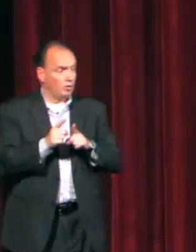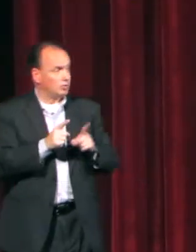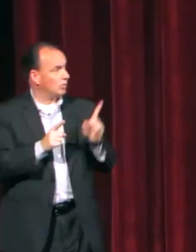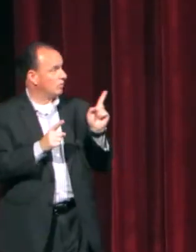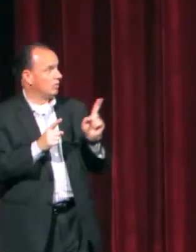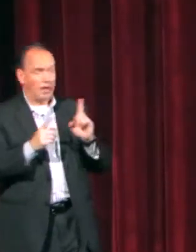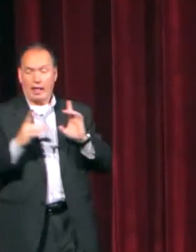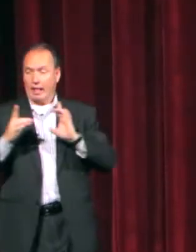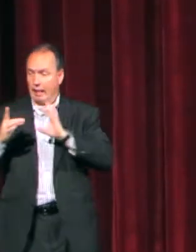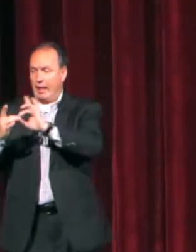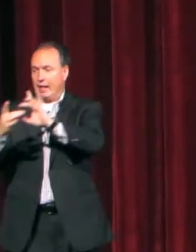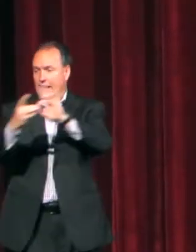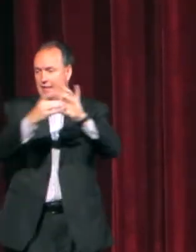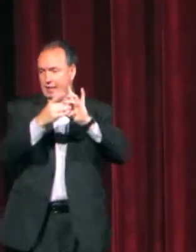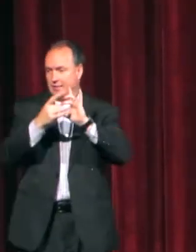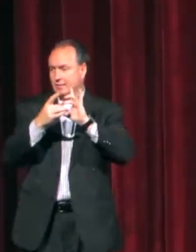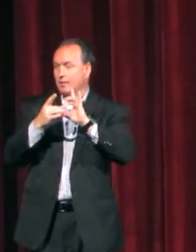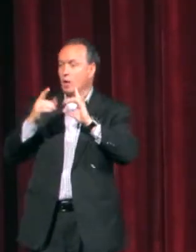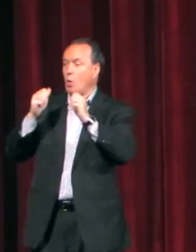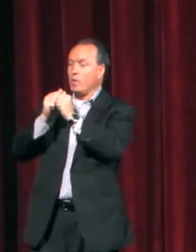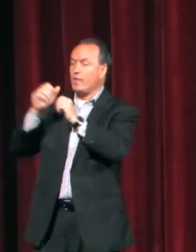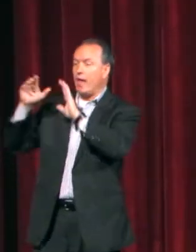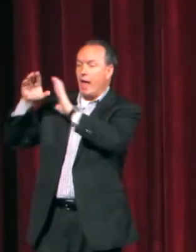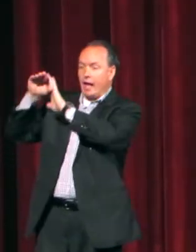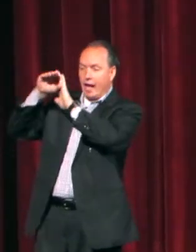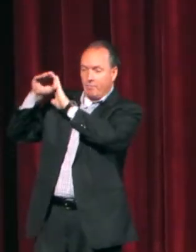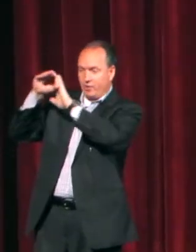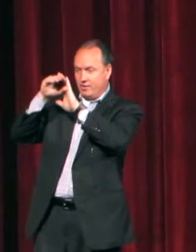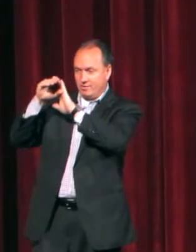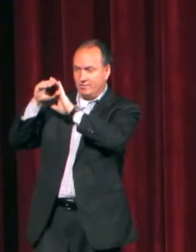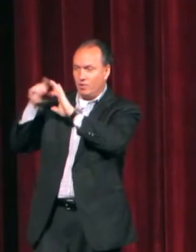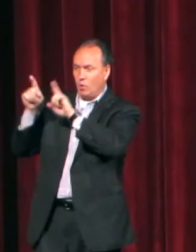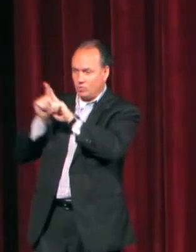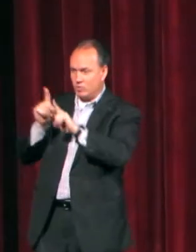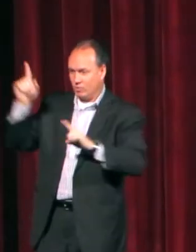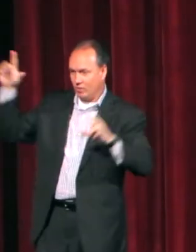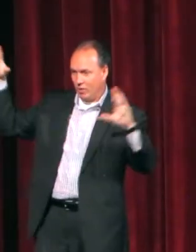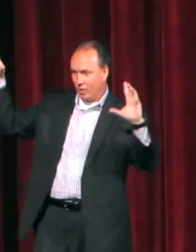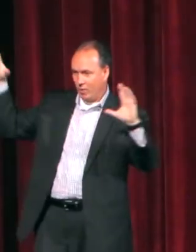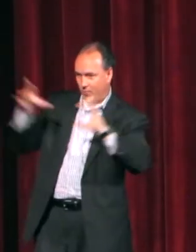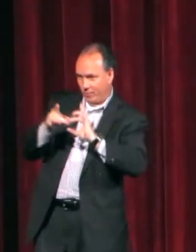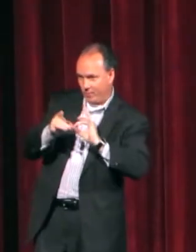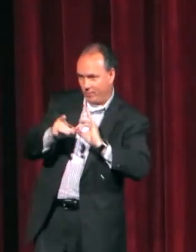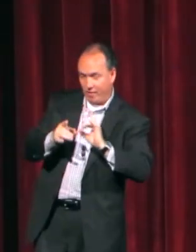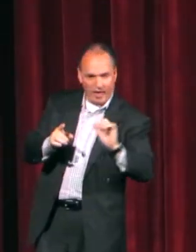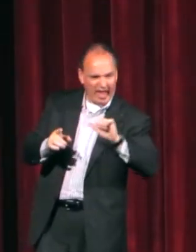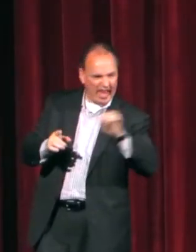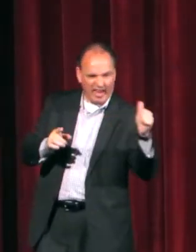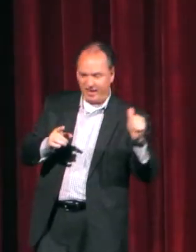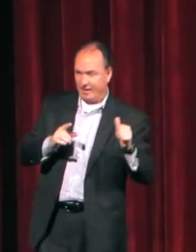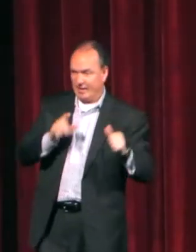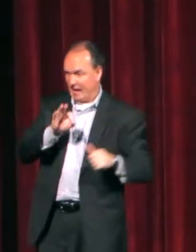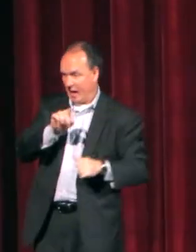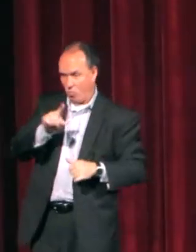does is it links our camera system into this Navigate Prepared. That way any first responder,